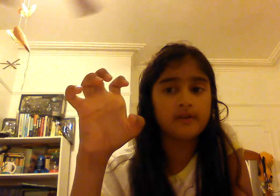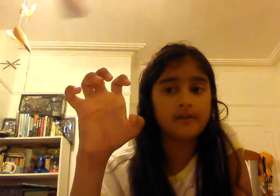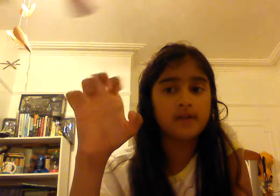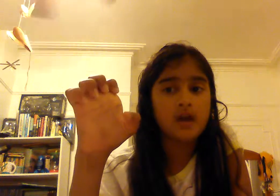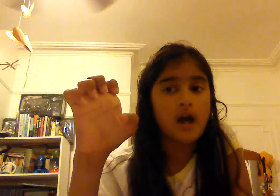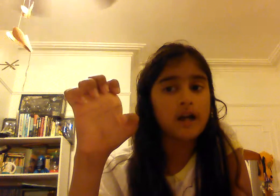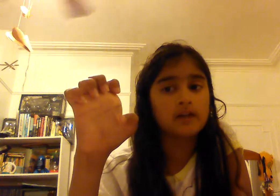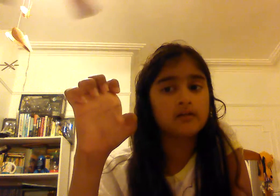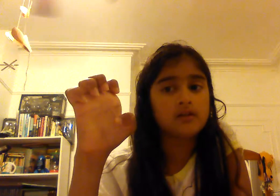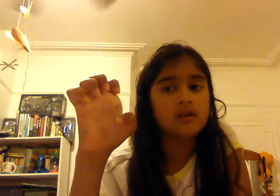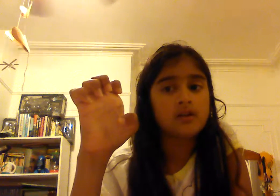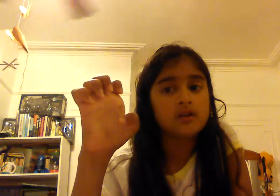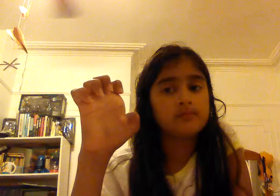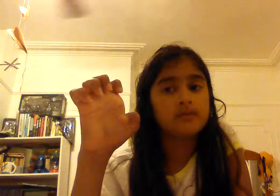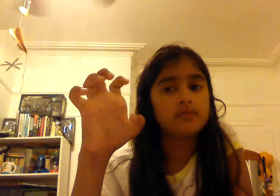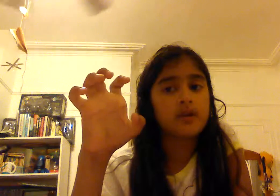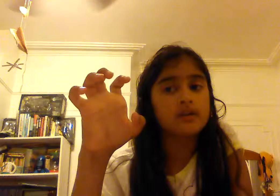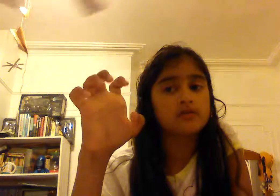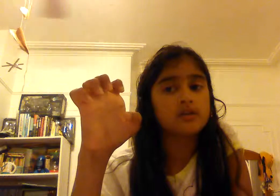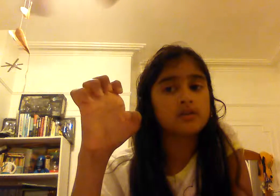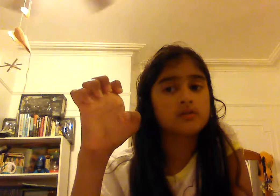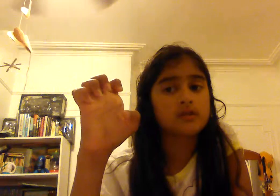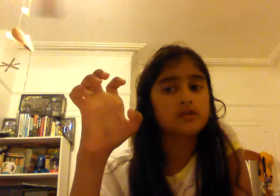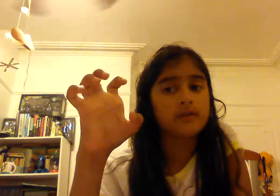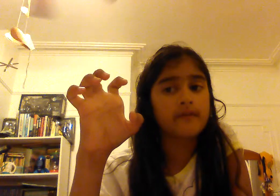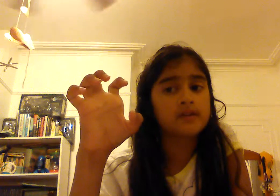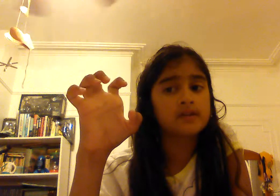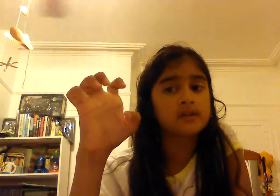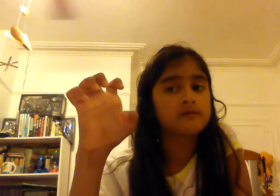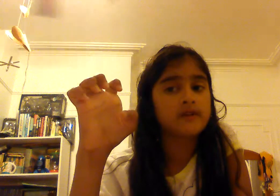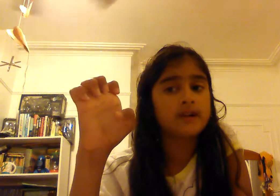this, like, some people can do this, so they go like this, it's fine,